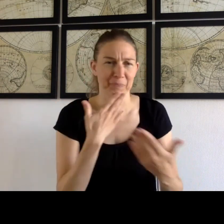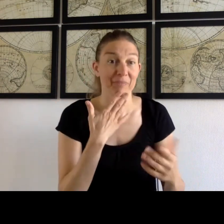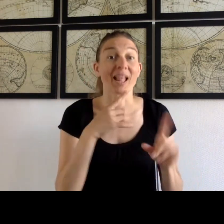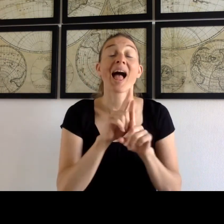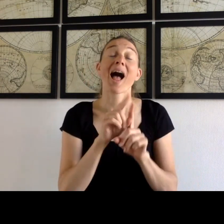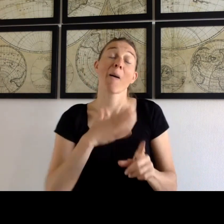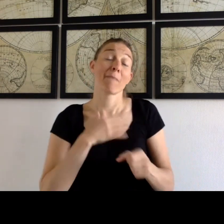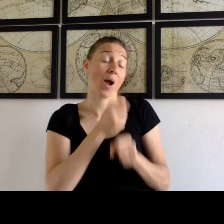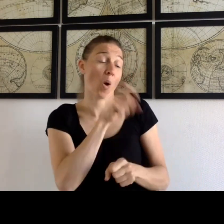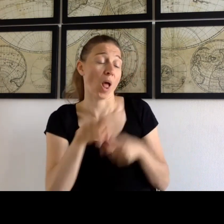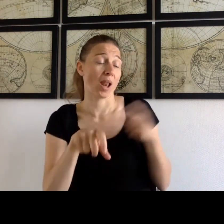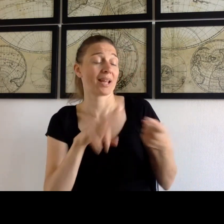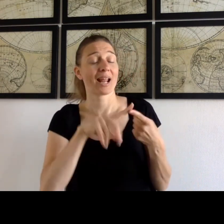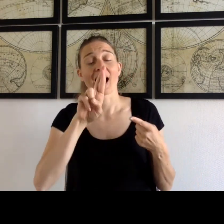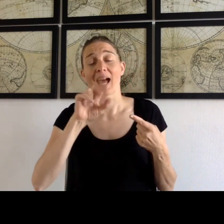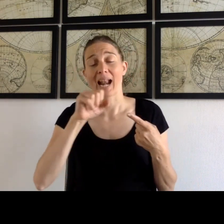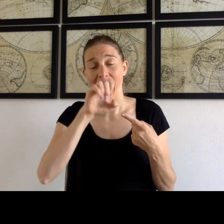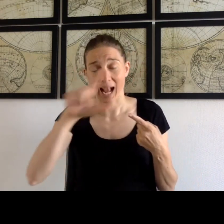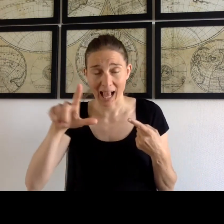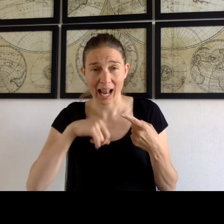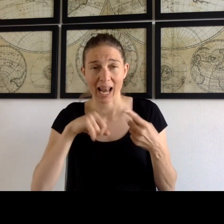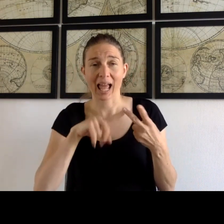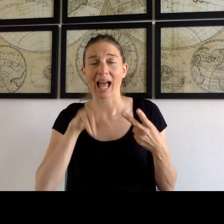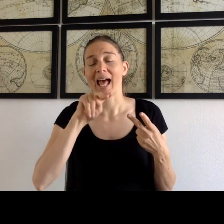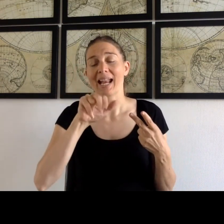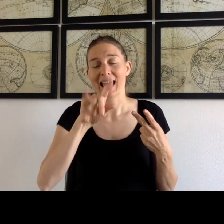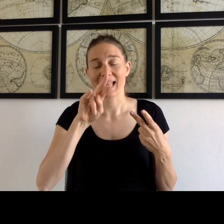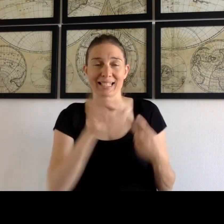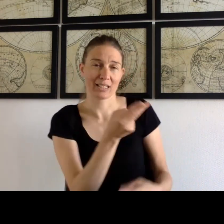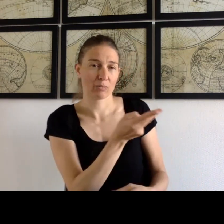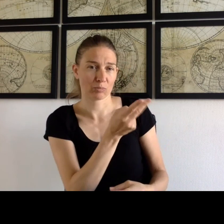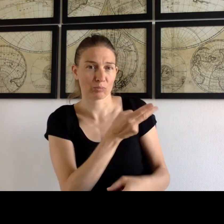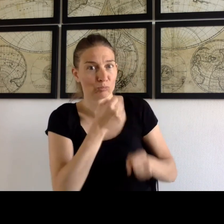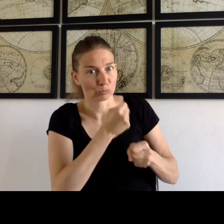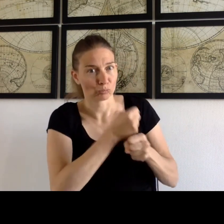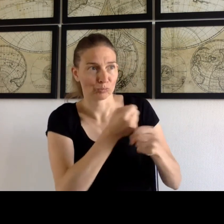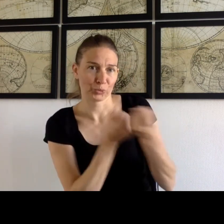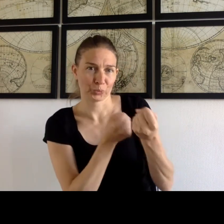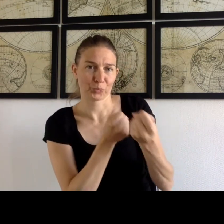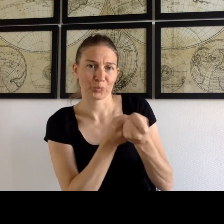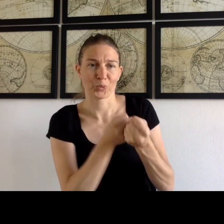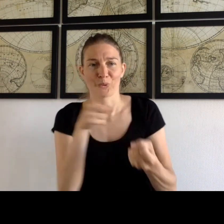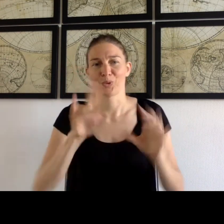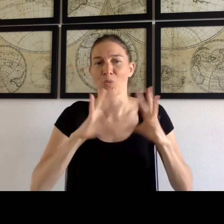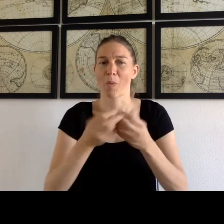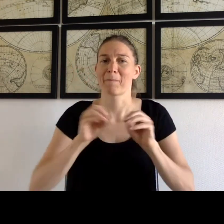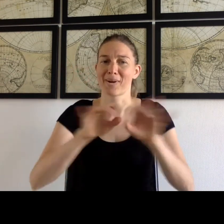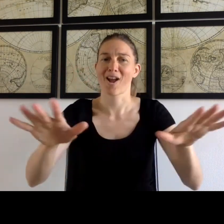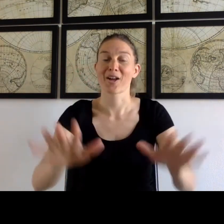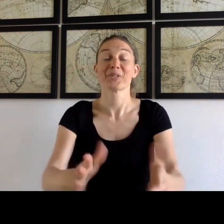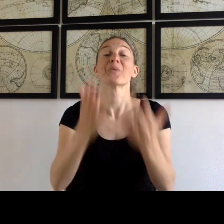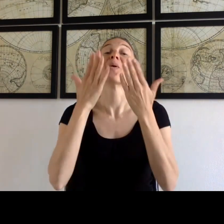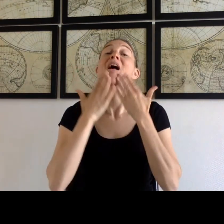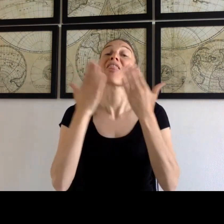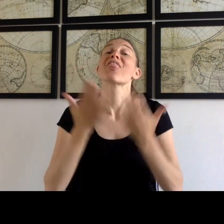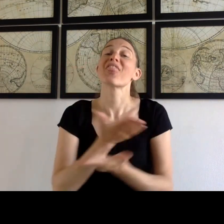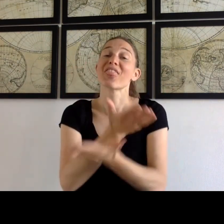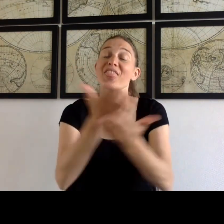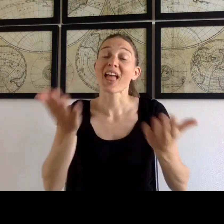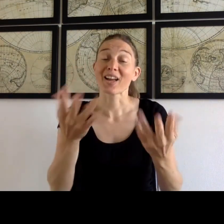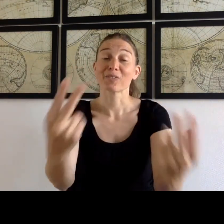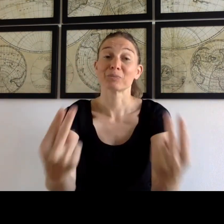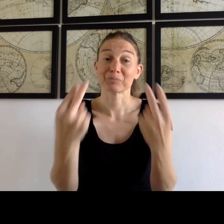colleagues Raquel Riaza and Marine Ultri for their support during the webinar. And again, thank you all for joining. I